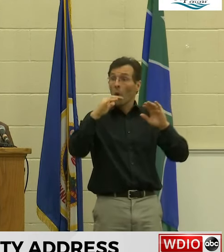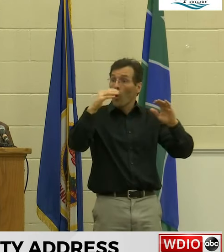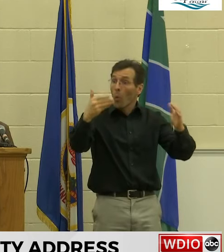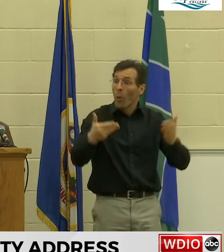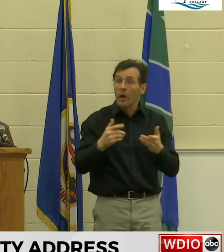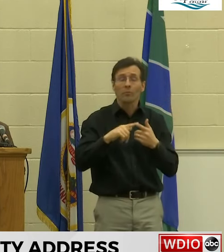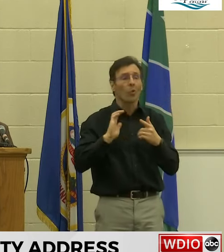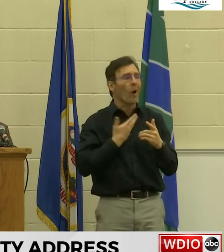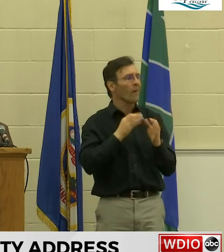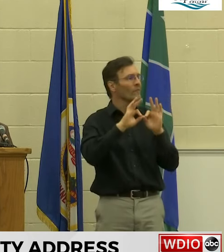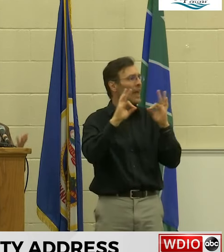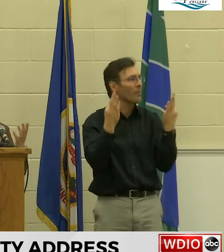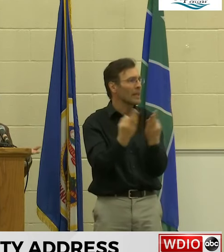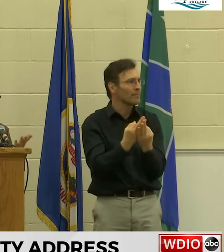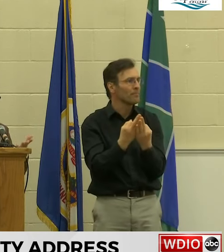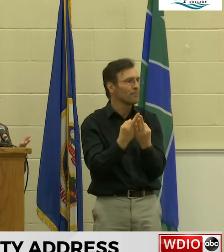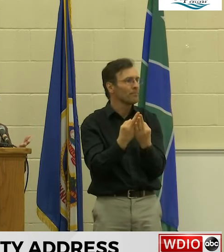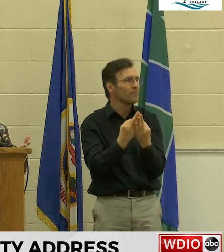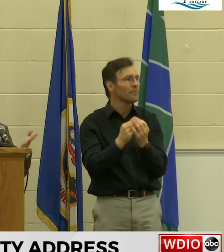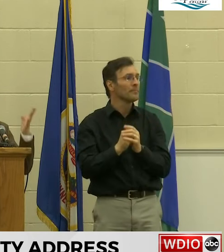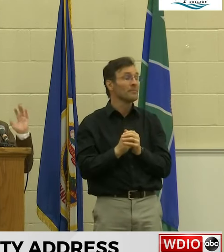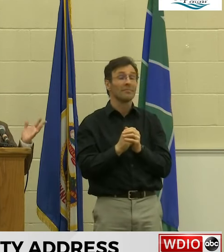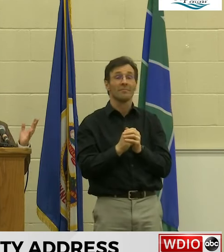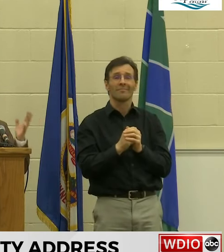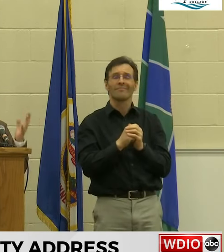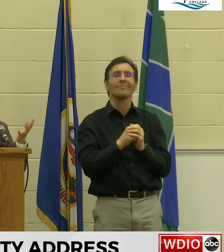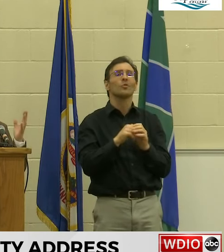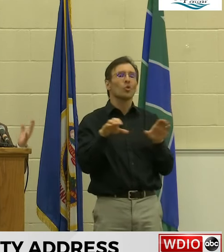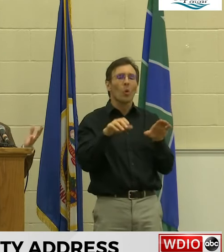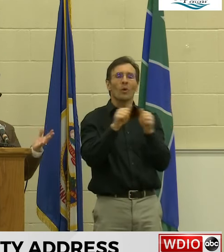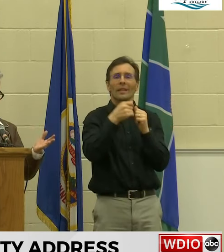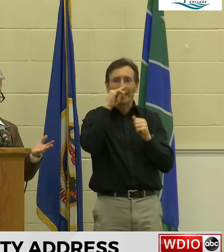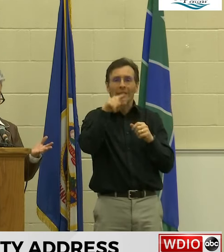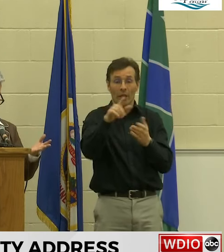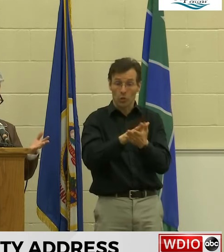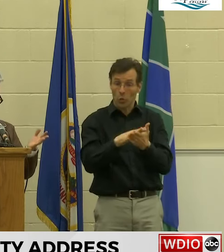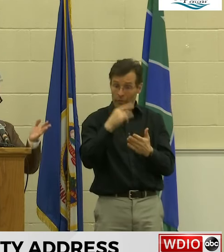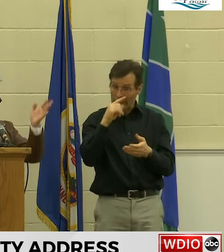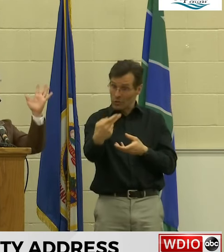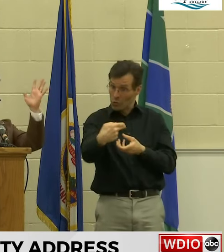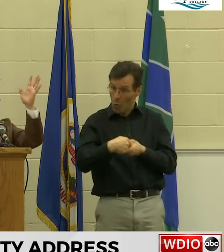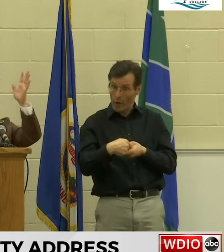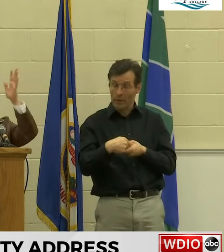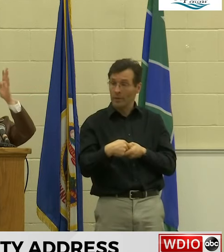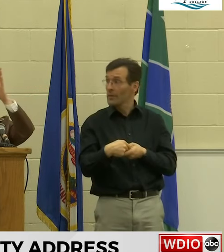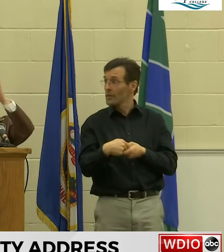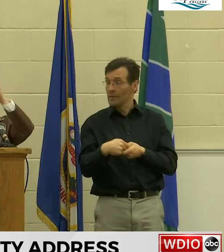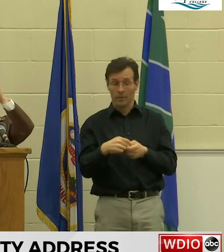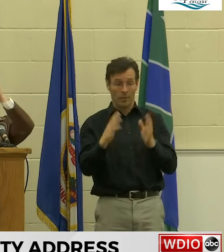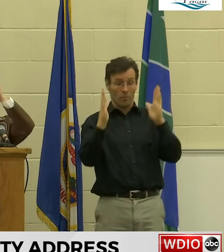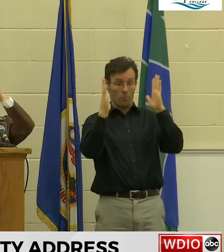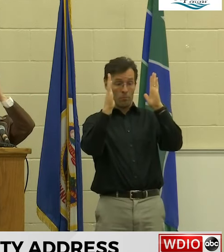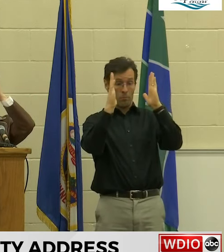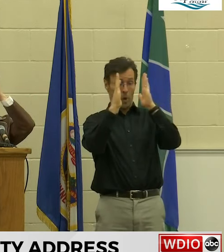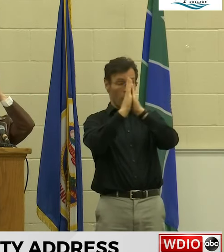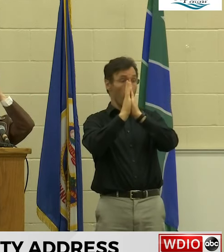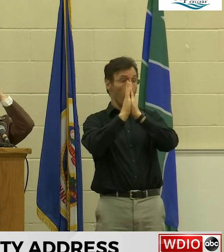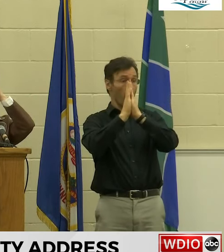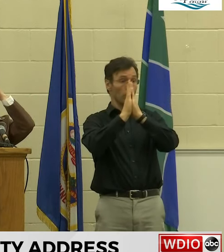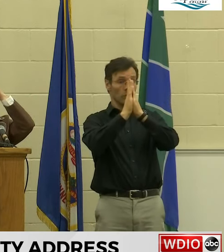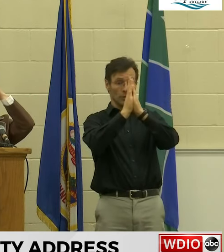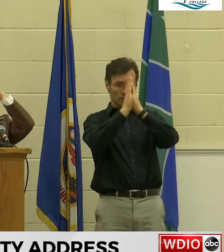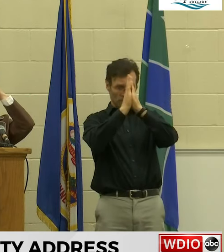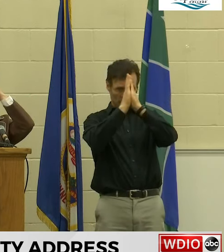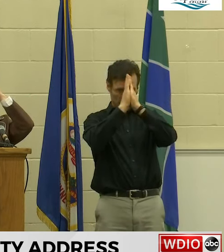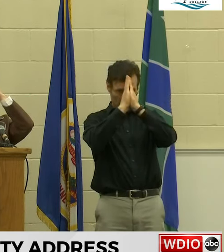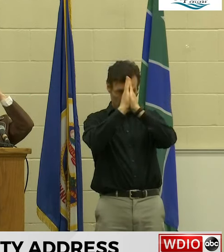family. And I do this with the kids at school, so if kids want to join me, you can. Palms touch your